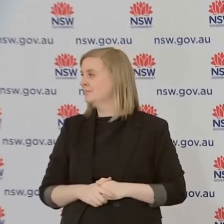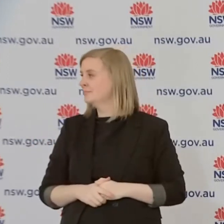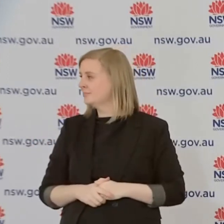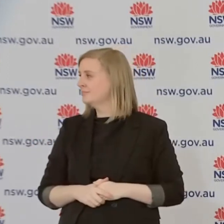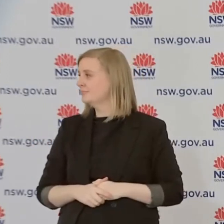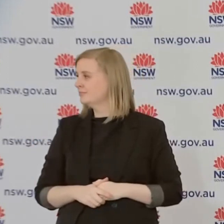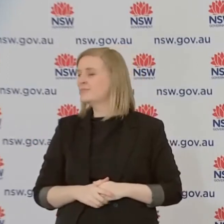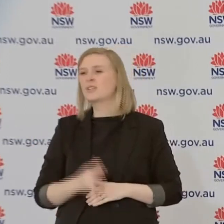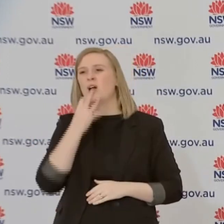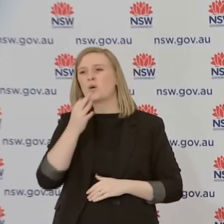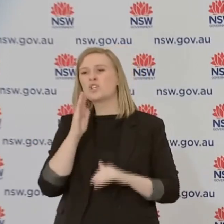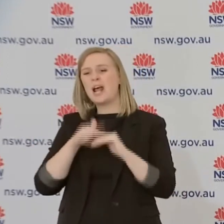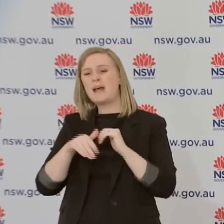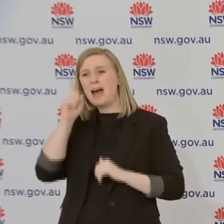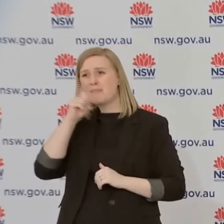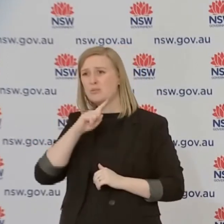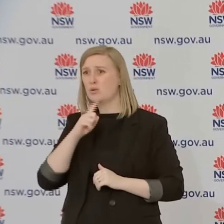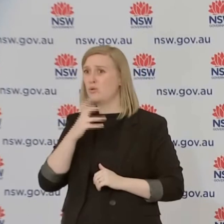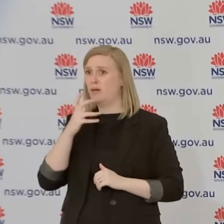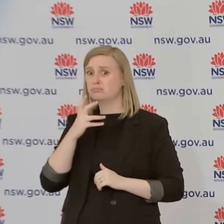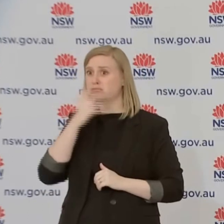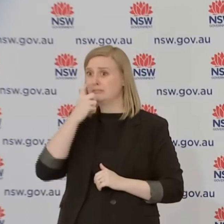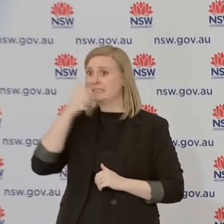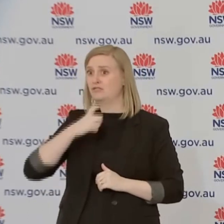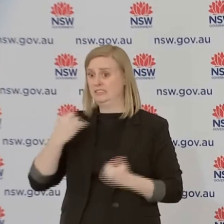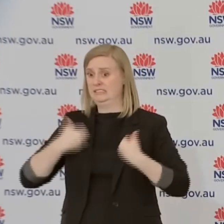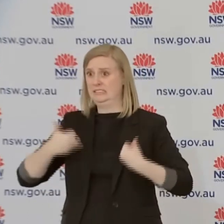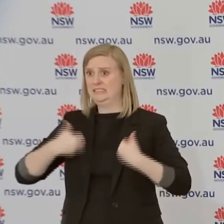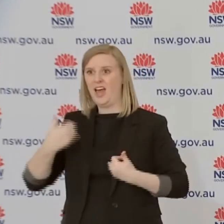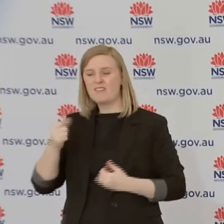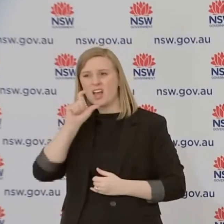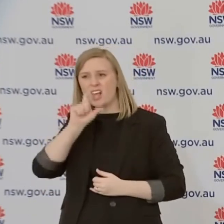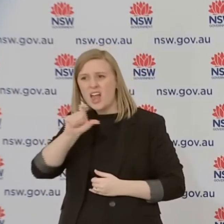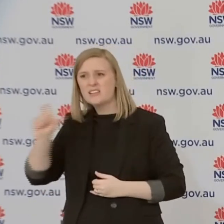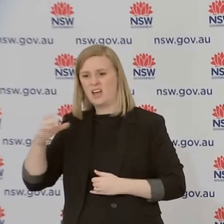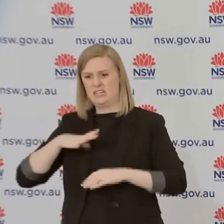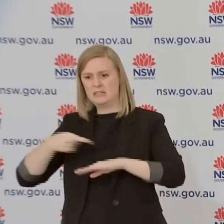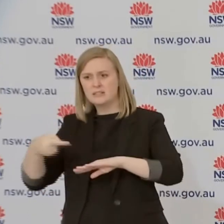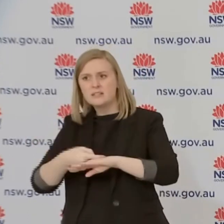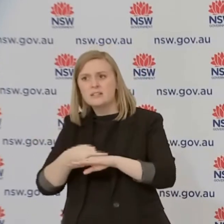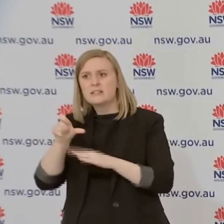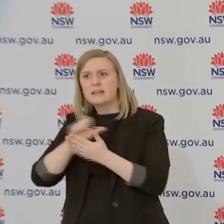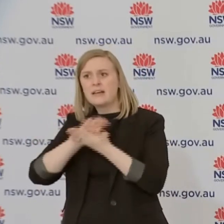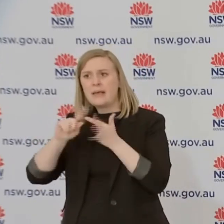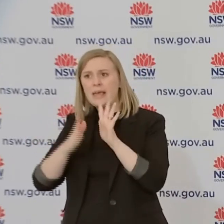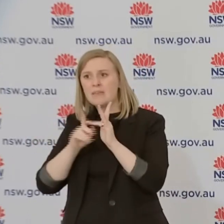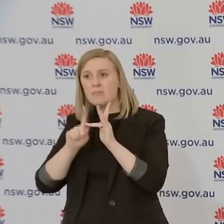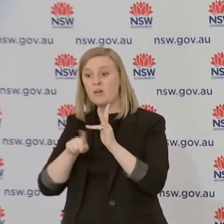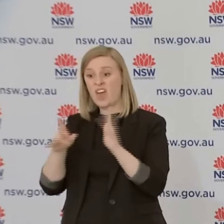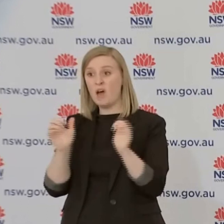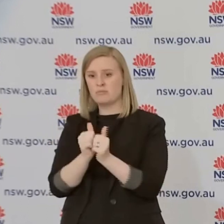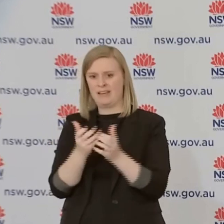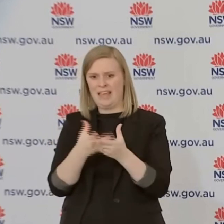their treatments cancelled in hospital, chemotherapies cancelled as a result of not being able to have enough resources to do that. Are you hearing that? Is that acceptable?